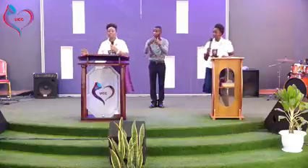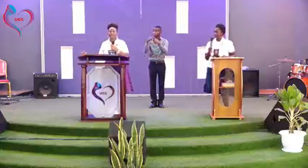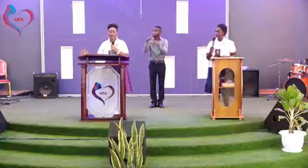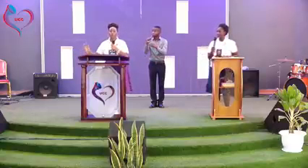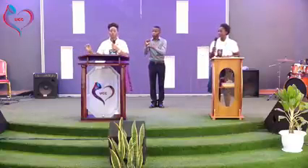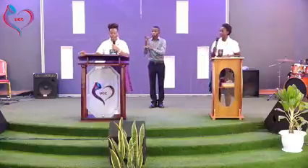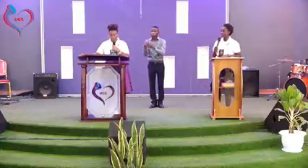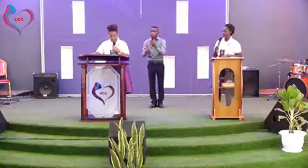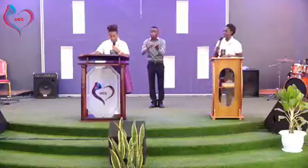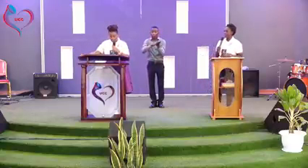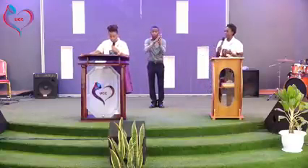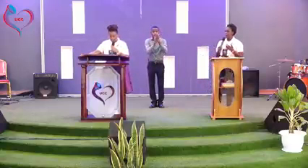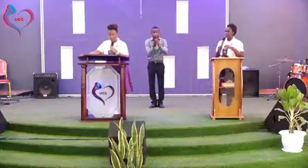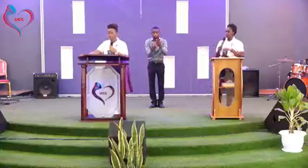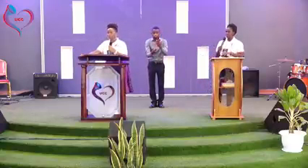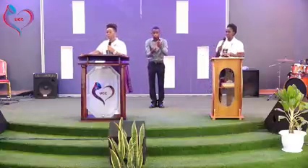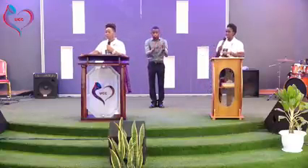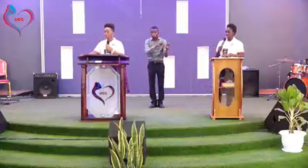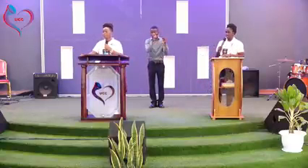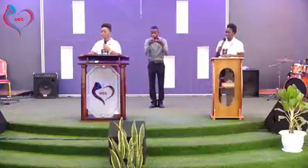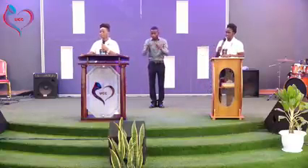came down on earth.